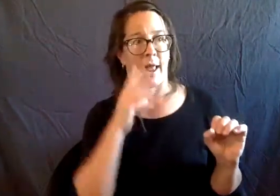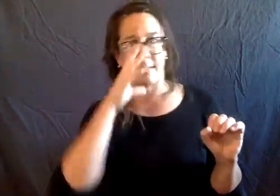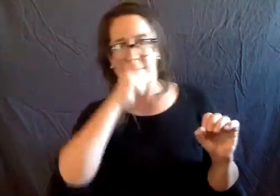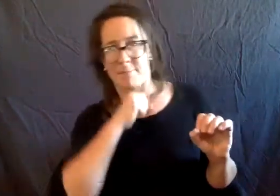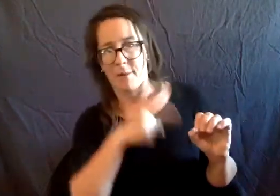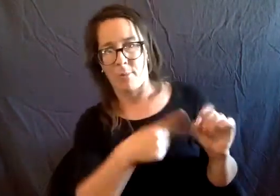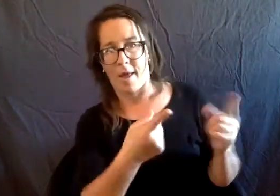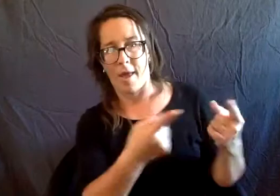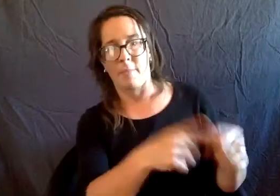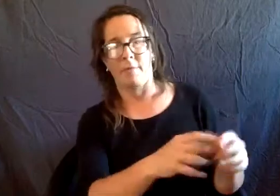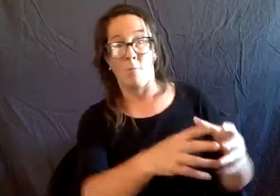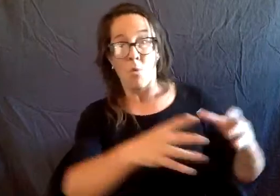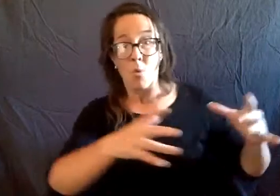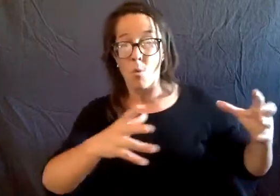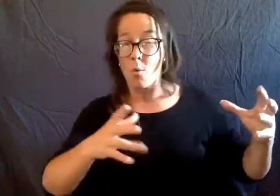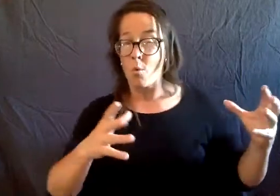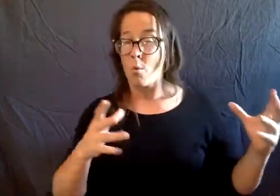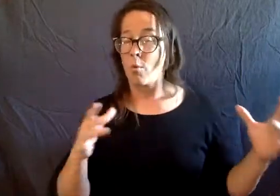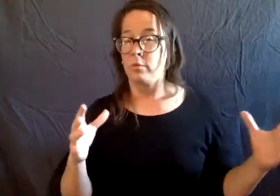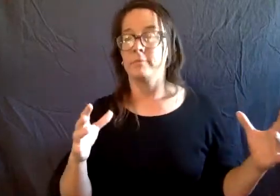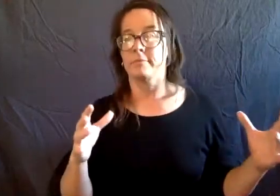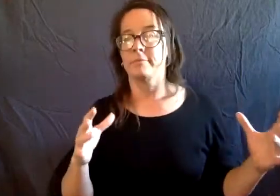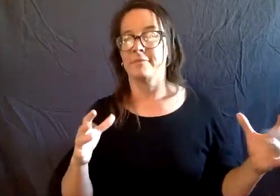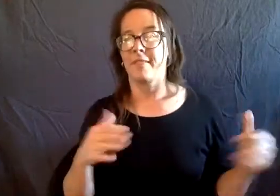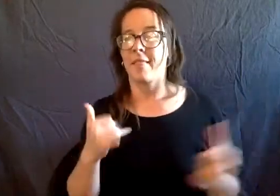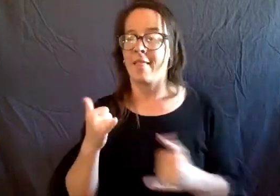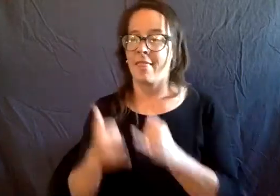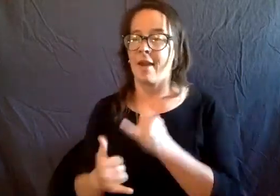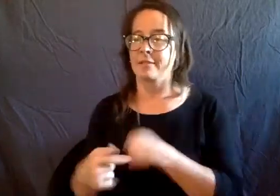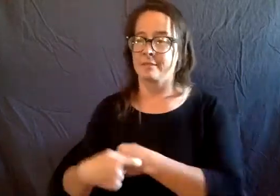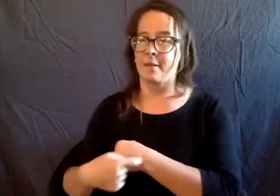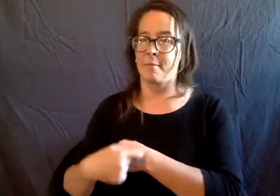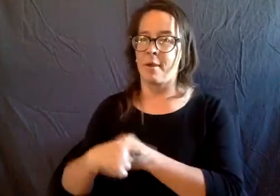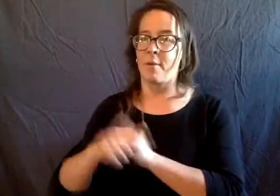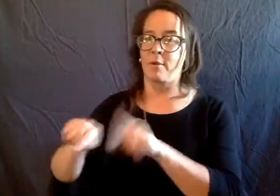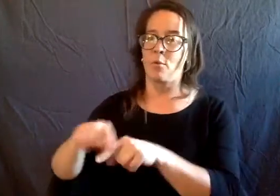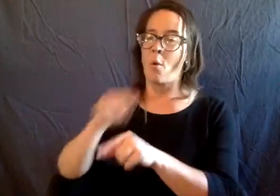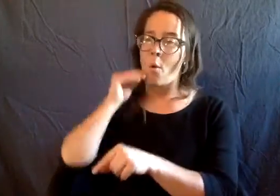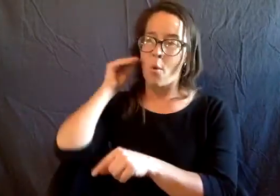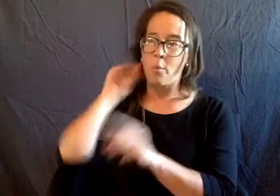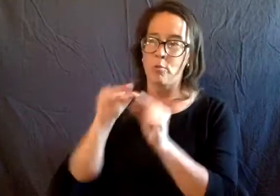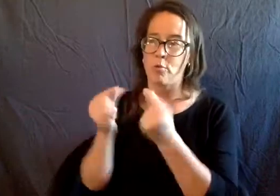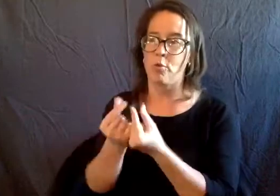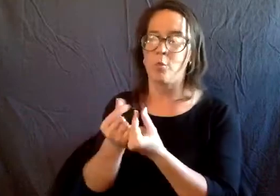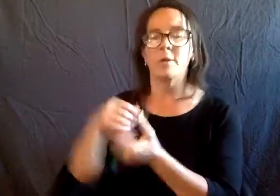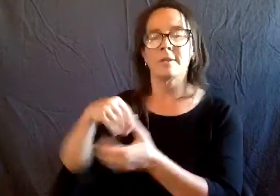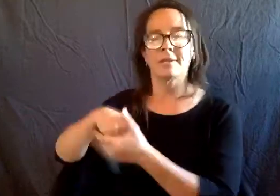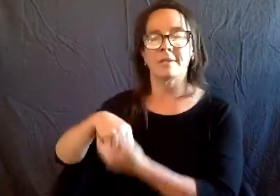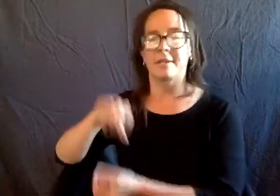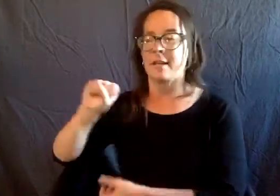Like I said, I'm originally from LA. I've had lots of home groups. The last home group that I called my home group was in San Jose. Over the